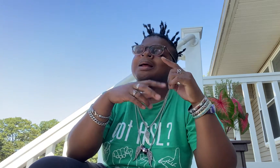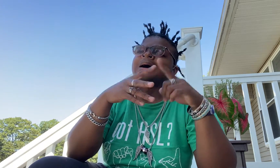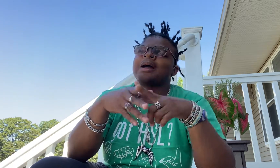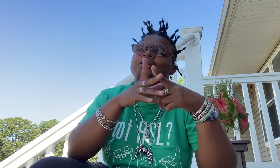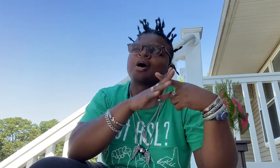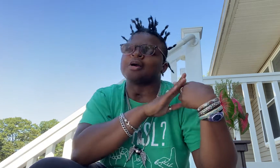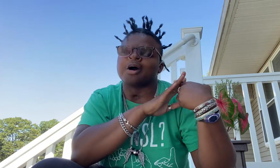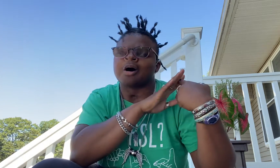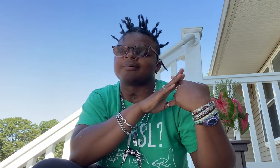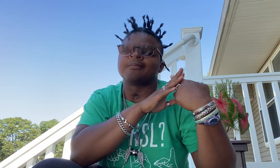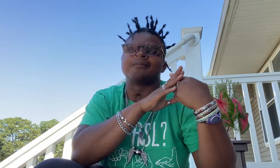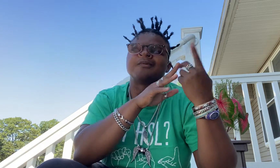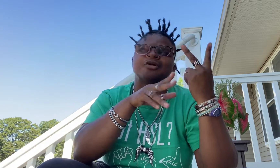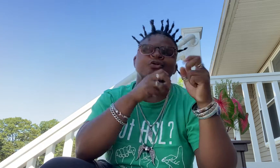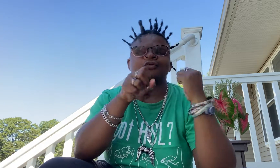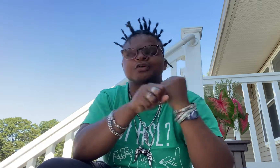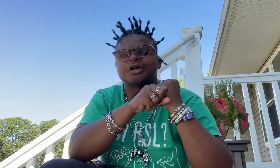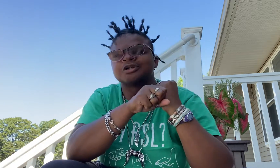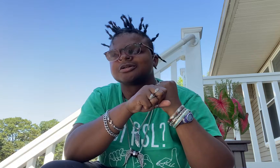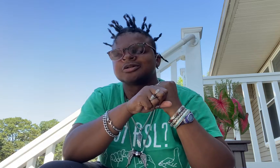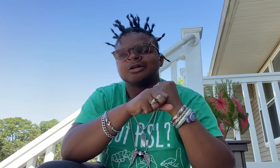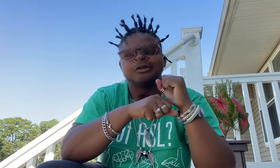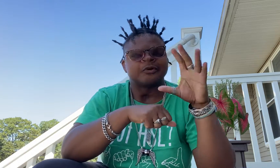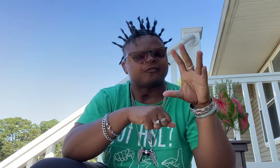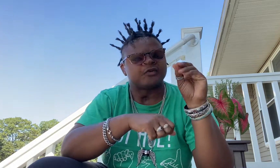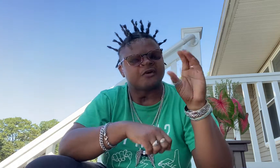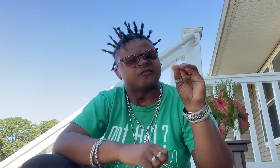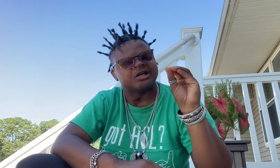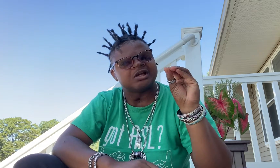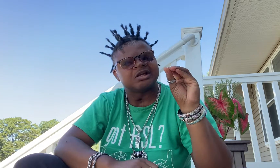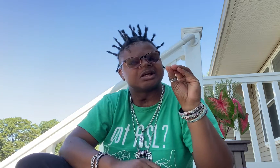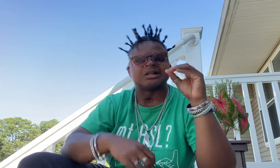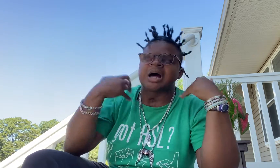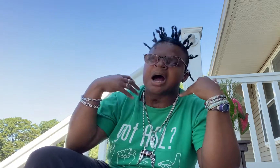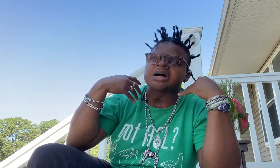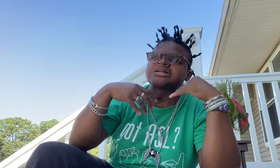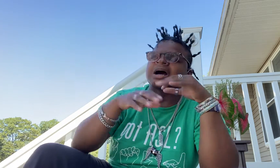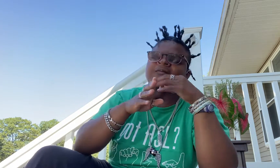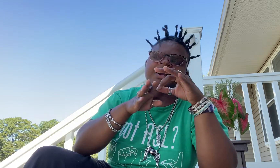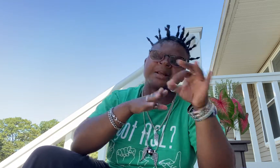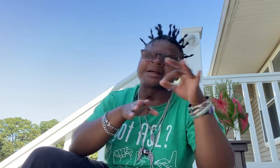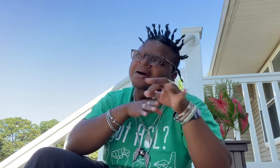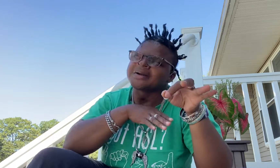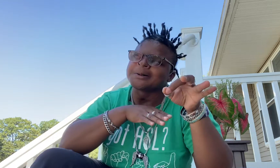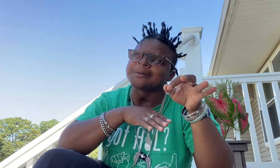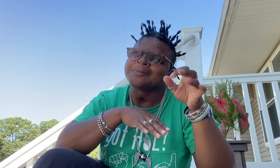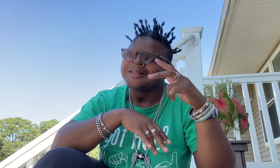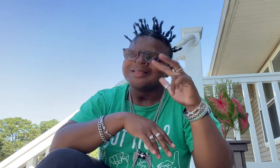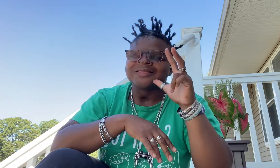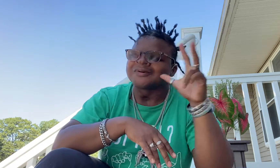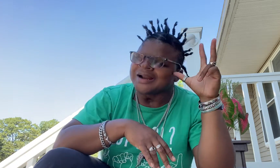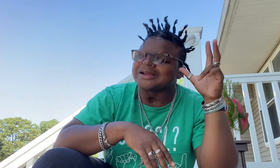I started off for 2 years with 50 locks. I finally counted them 3 days